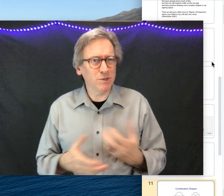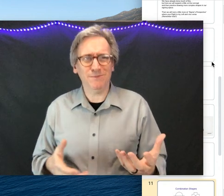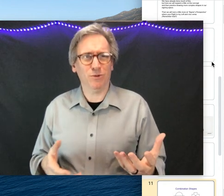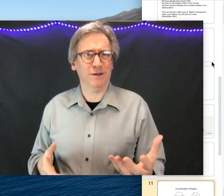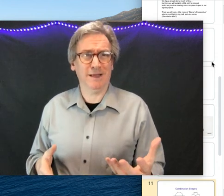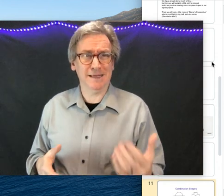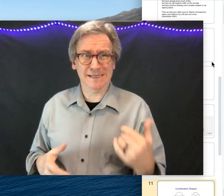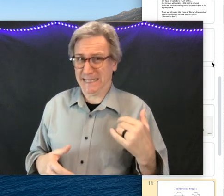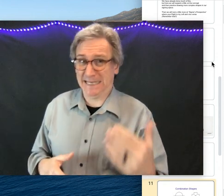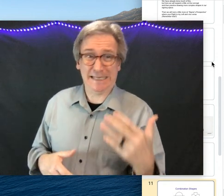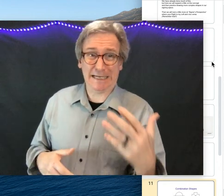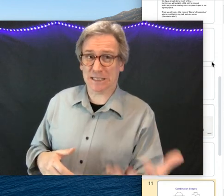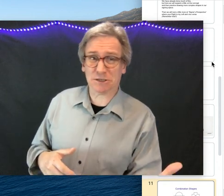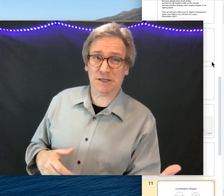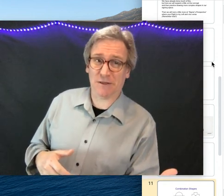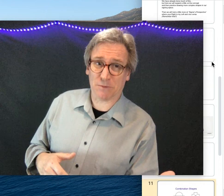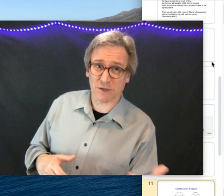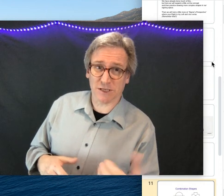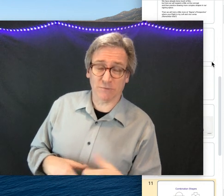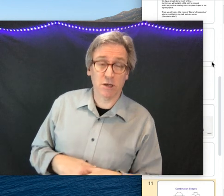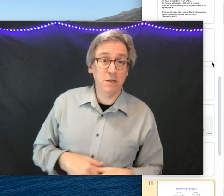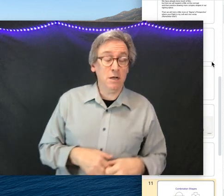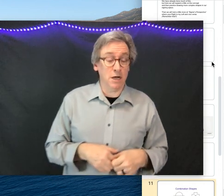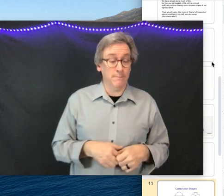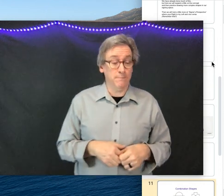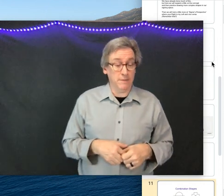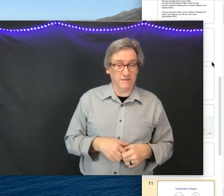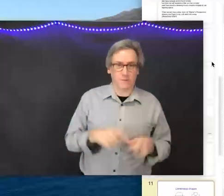The most important thing is it clear to the other person?